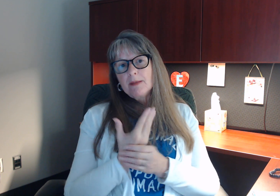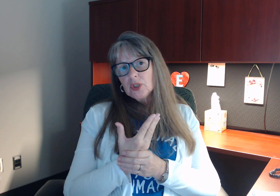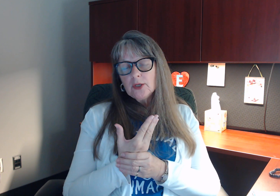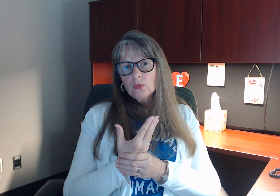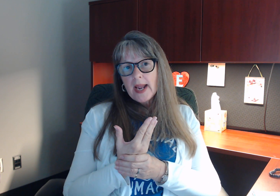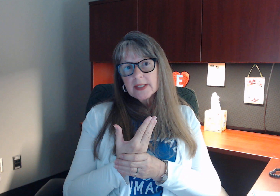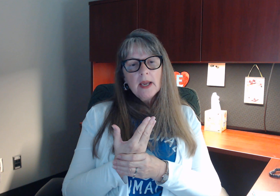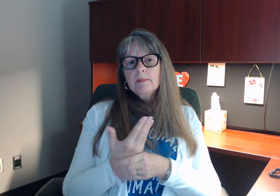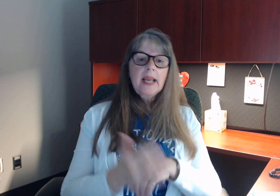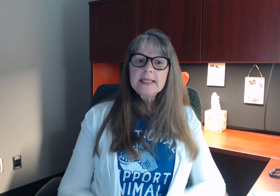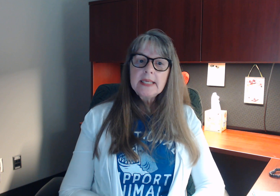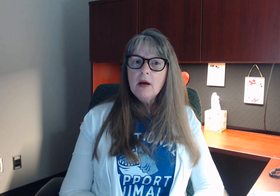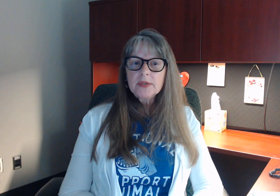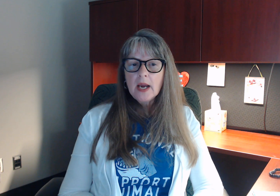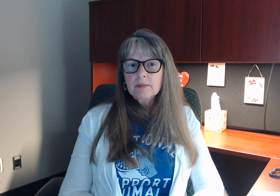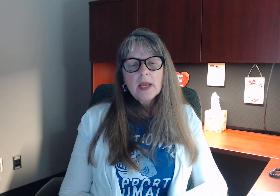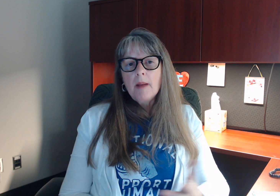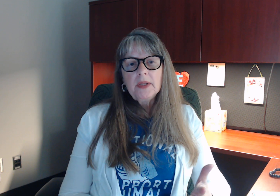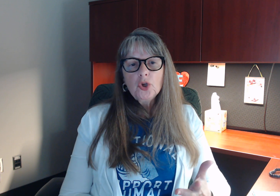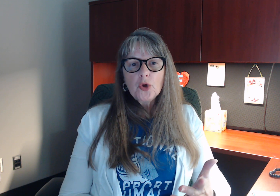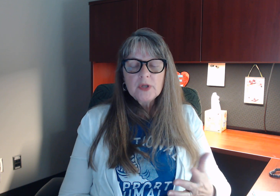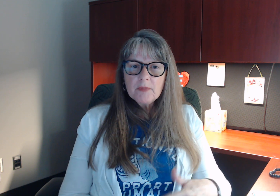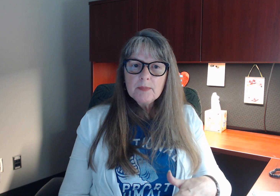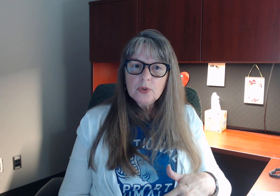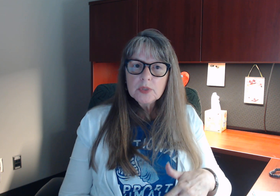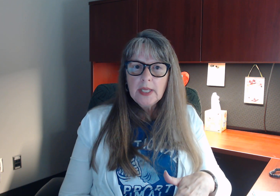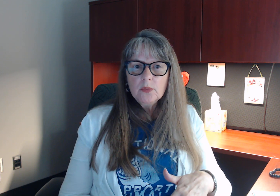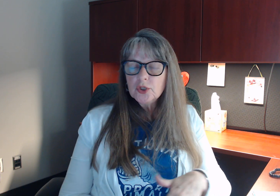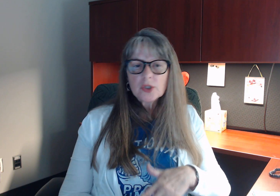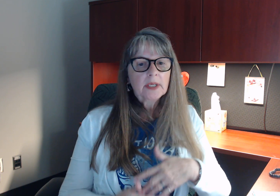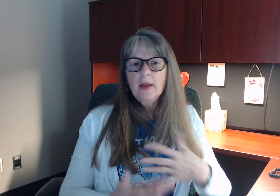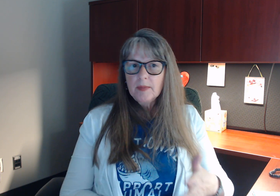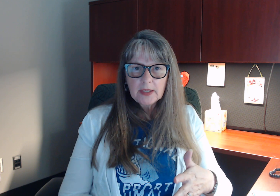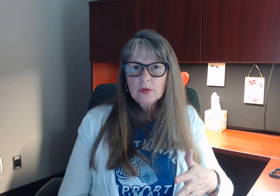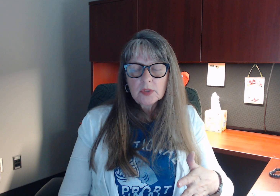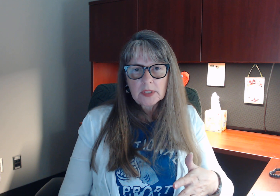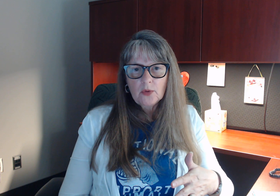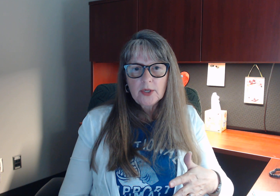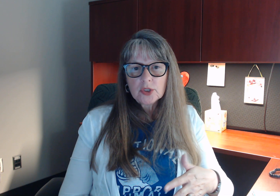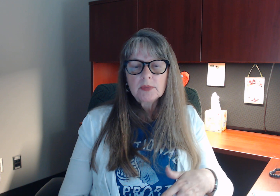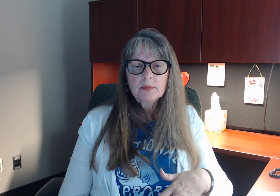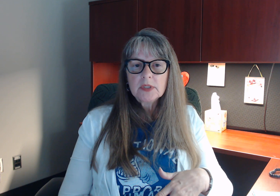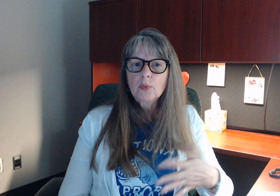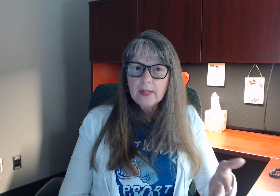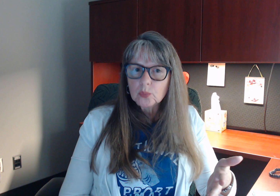conceptually correct, but I see it all the time. I mean, deaf people use language just like everybody uses language. Sometimes they break the